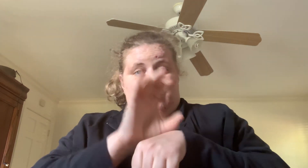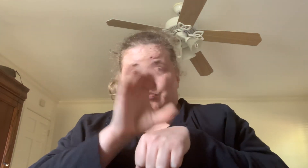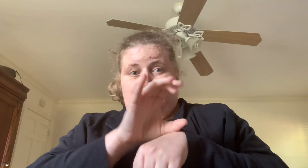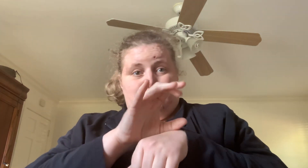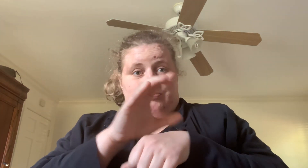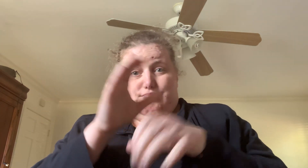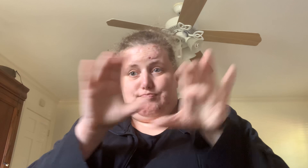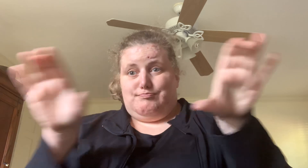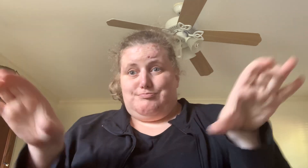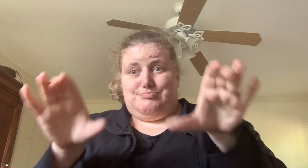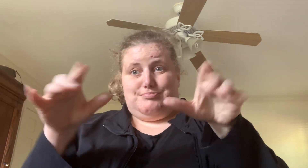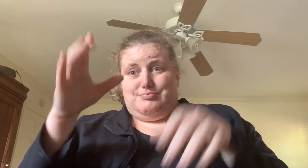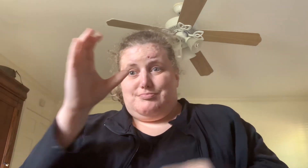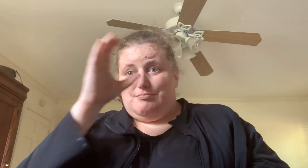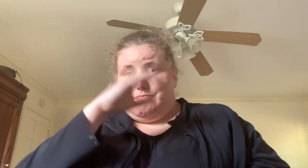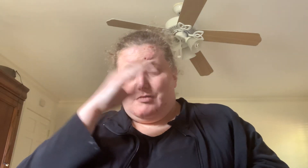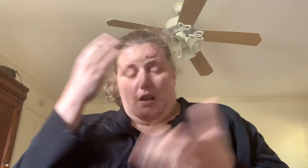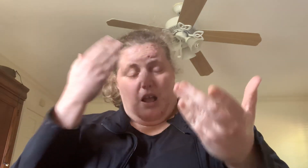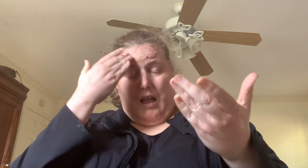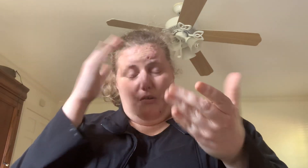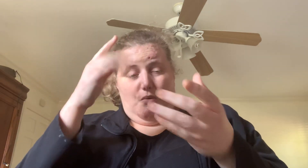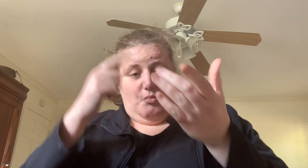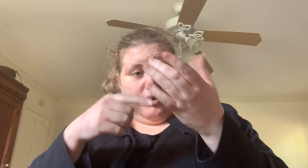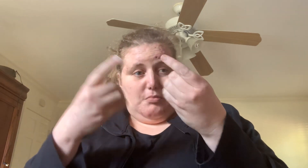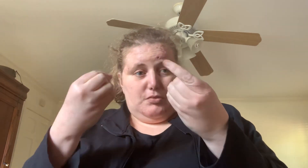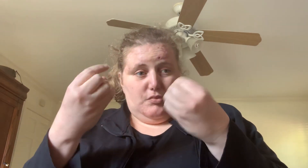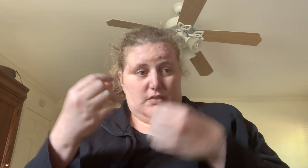let's see if we can make this work. There we go. All right.